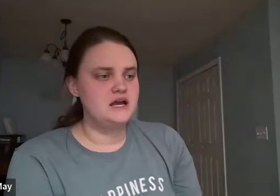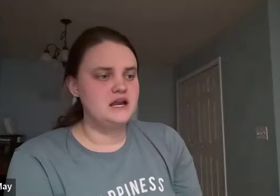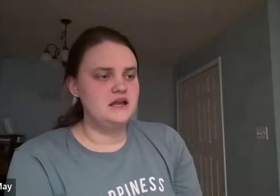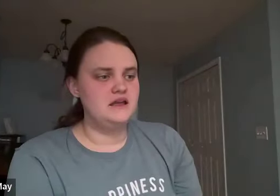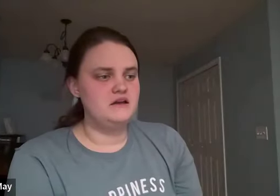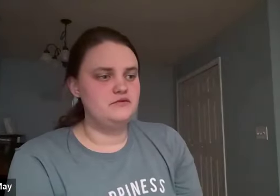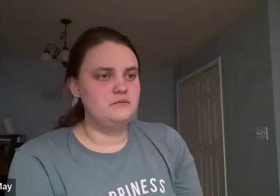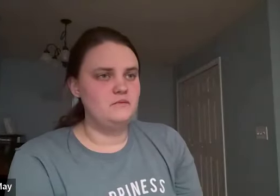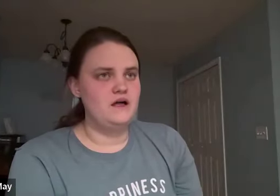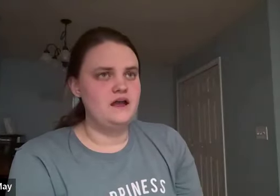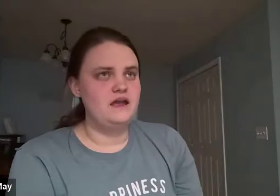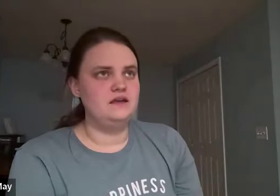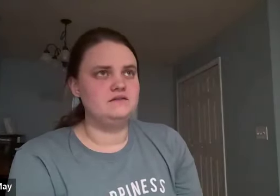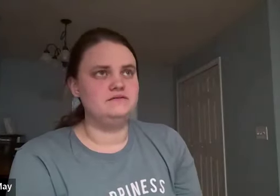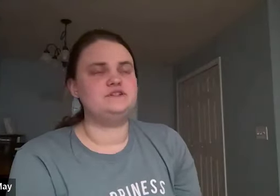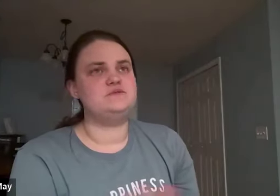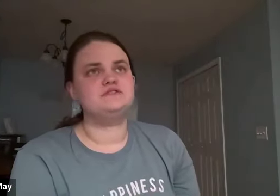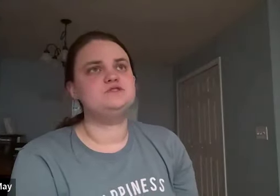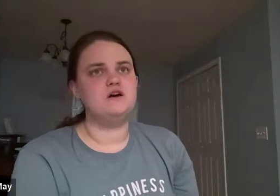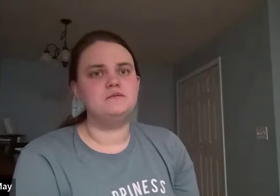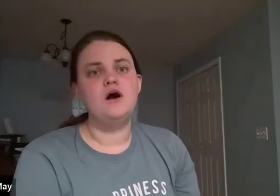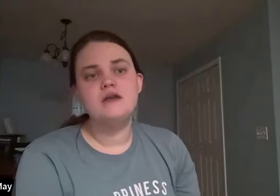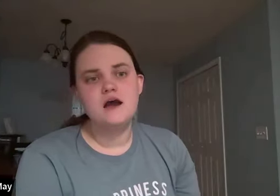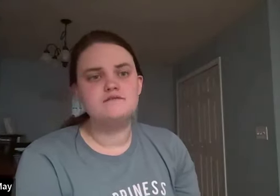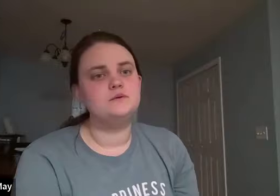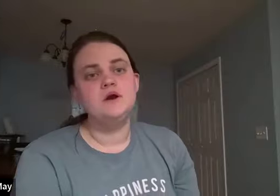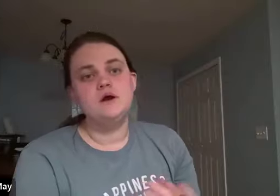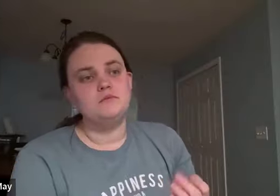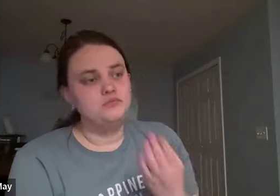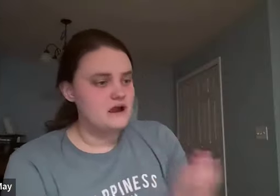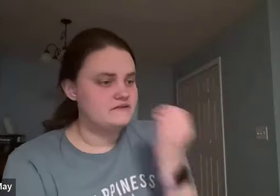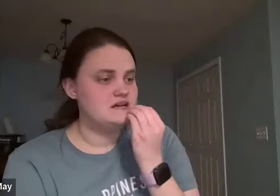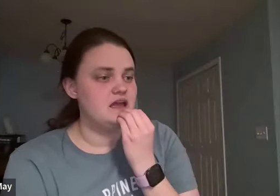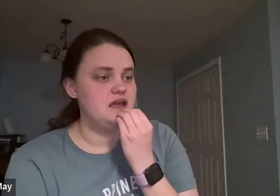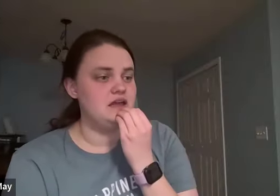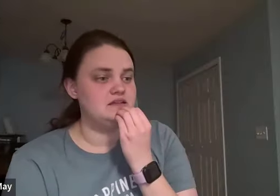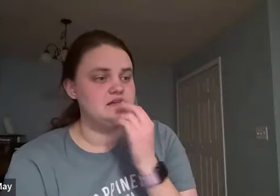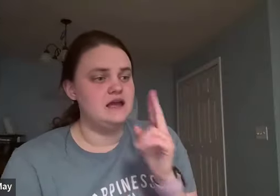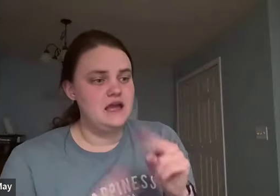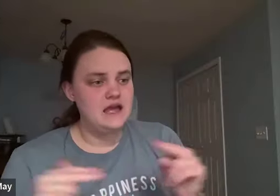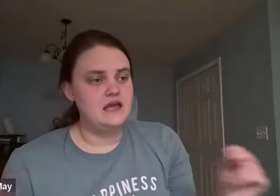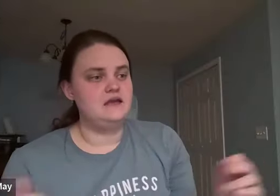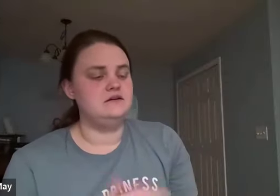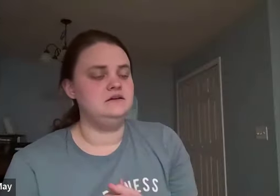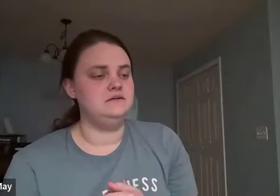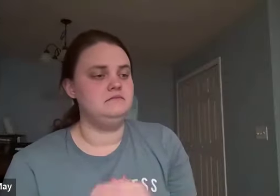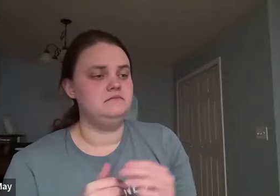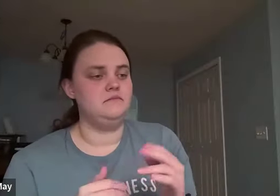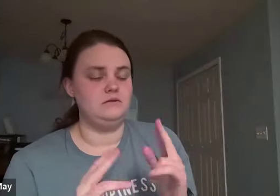But if, like, for example, if someone's talking about, oh yeah, for breakfast I ate egg, or